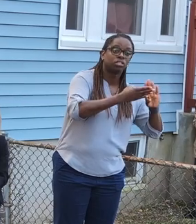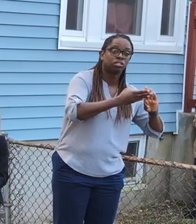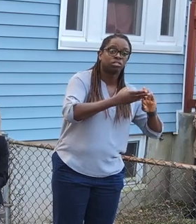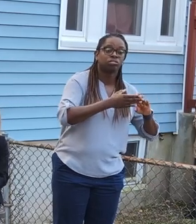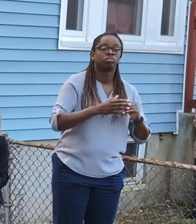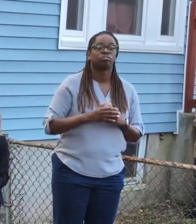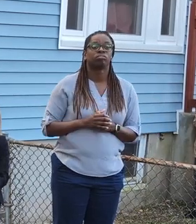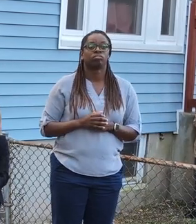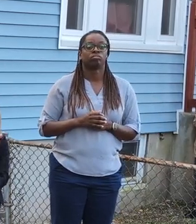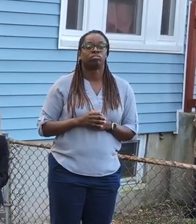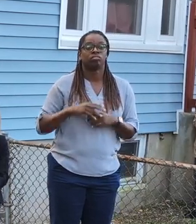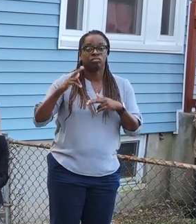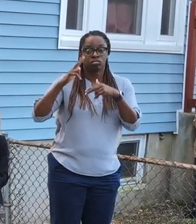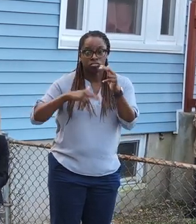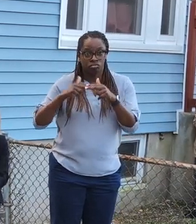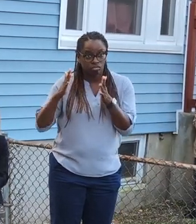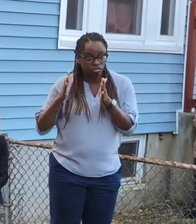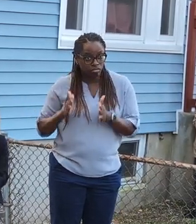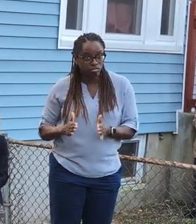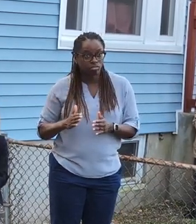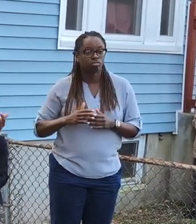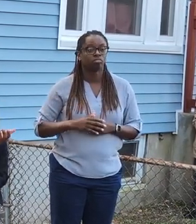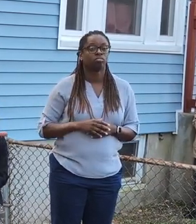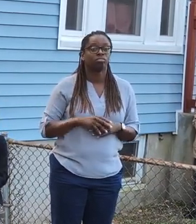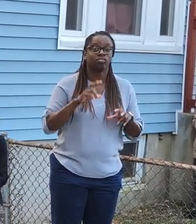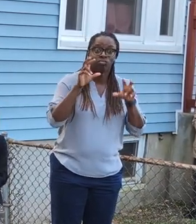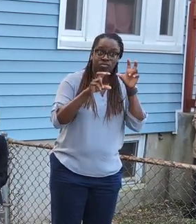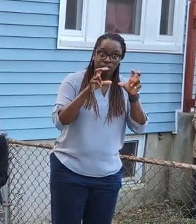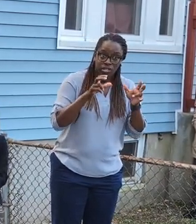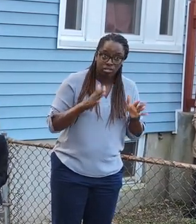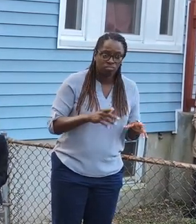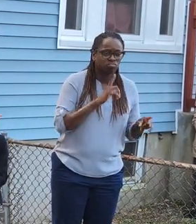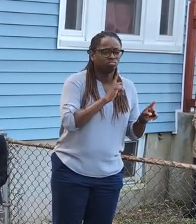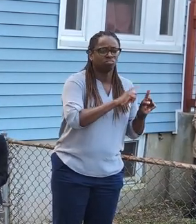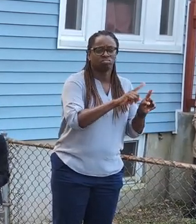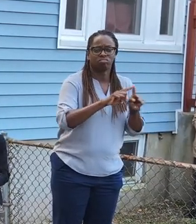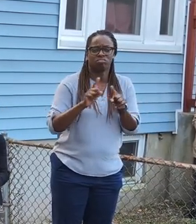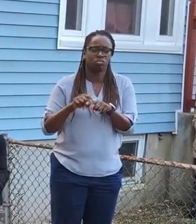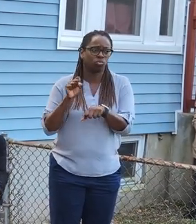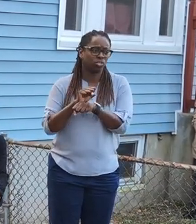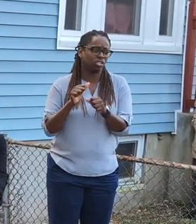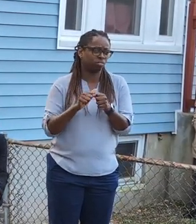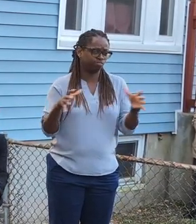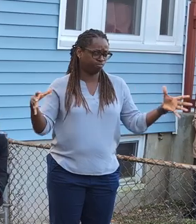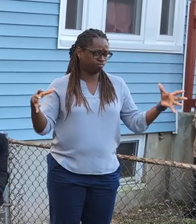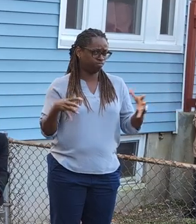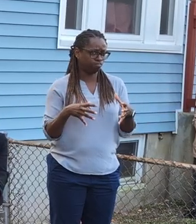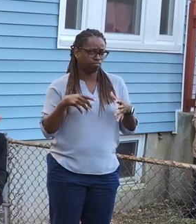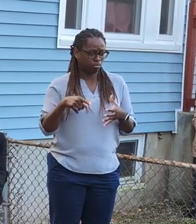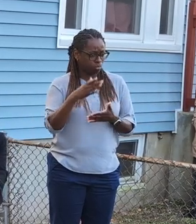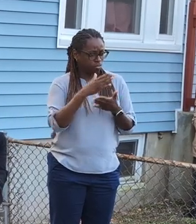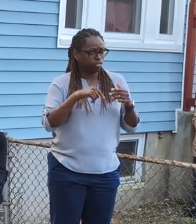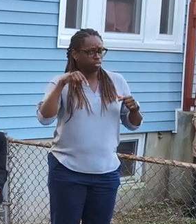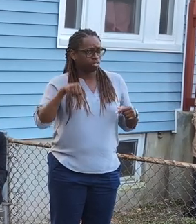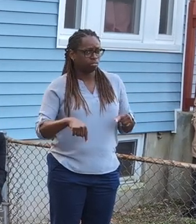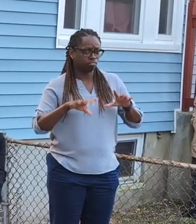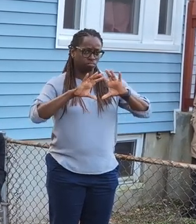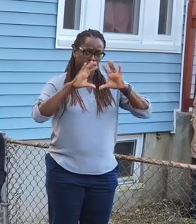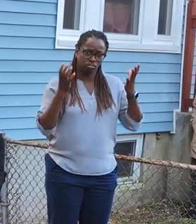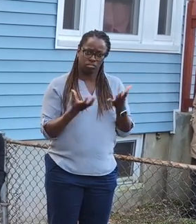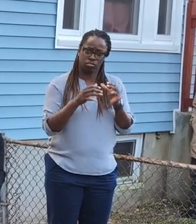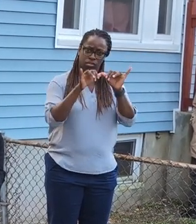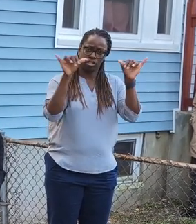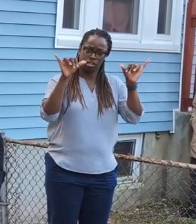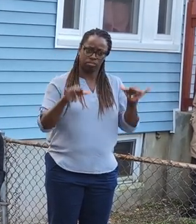investors to make all this happen. So I just want to thank everybody who plays into the ecosystem to make housing affordable and